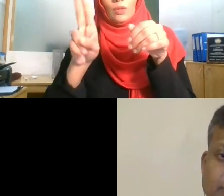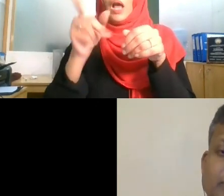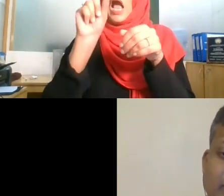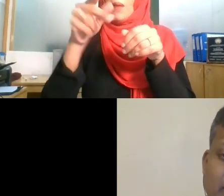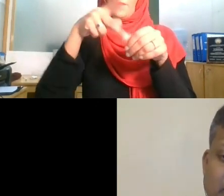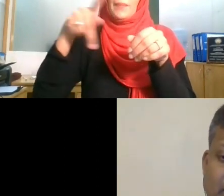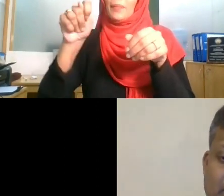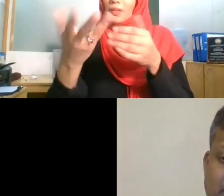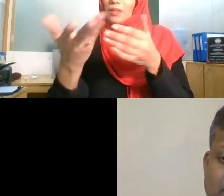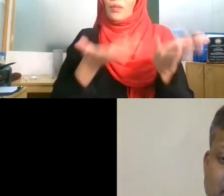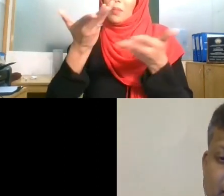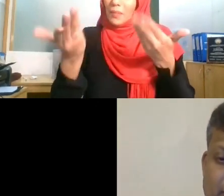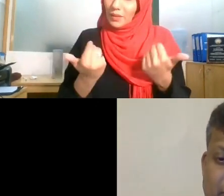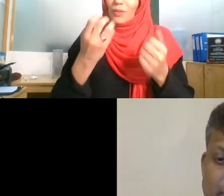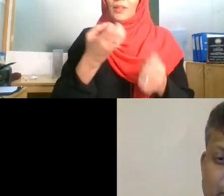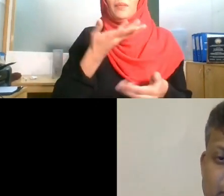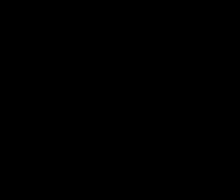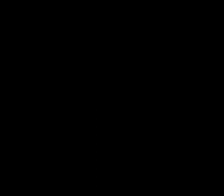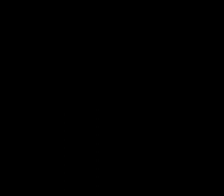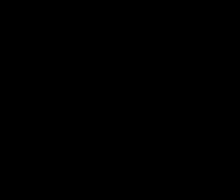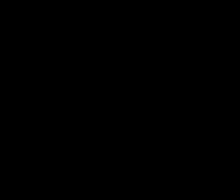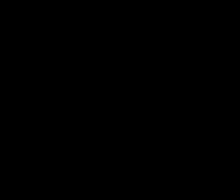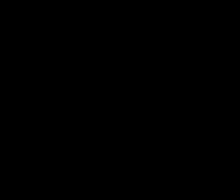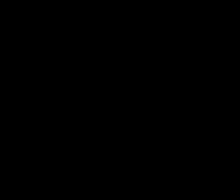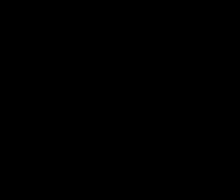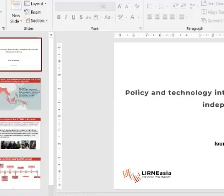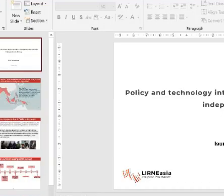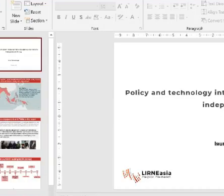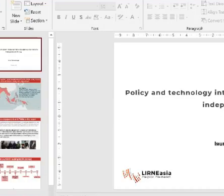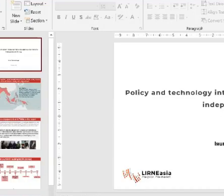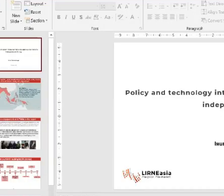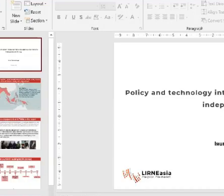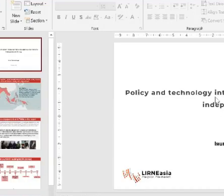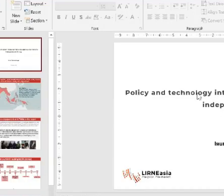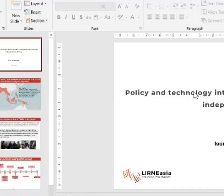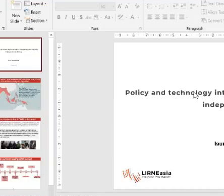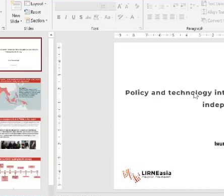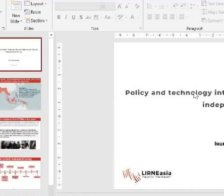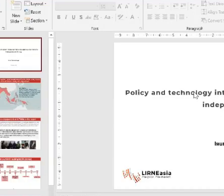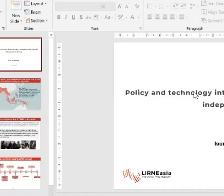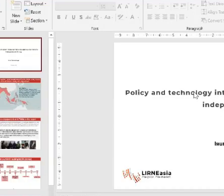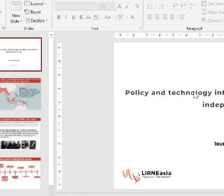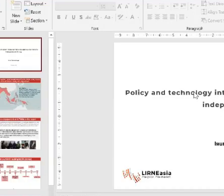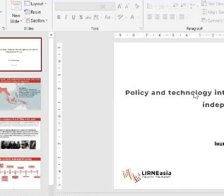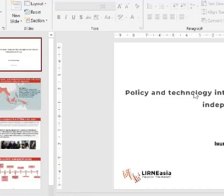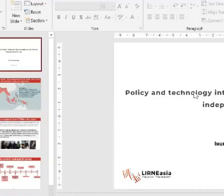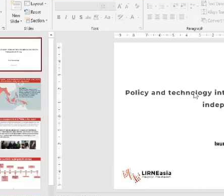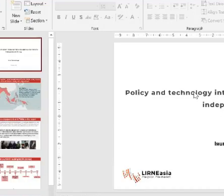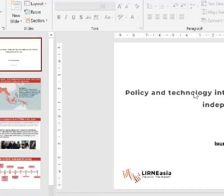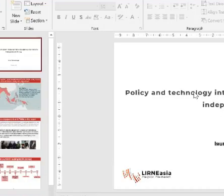screen. Right. Thank you very much. Hope you can see my